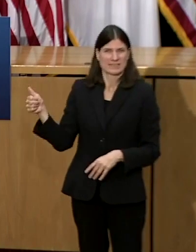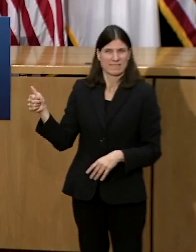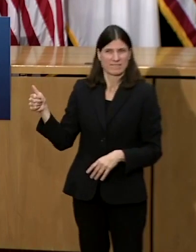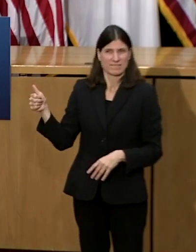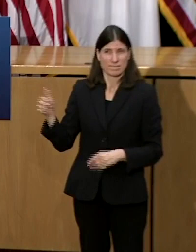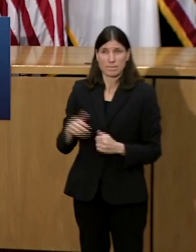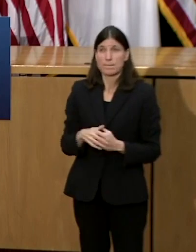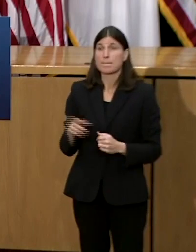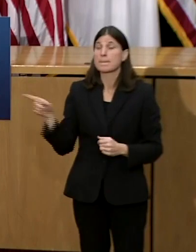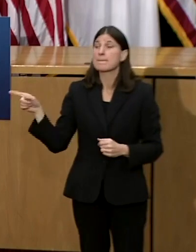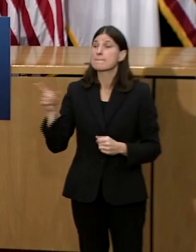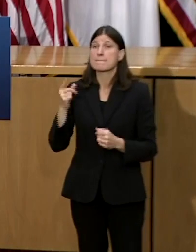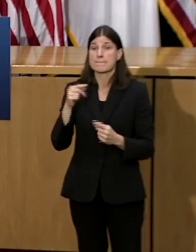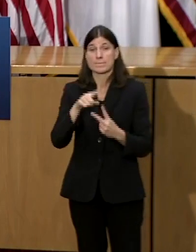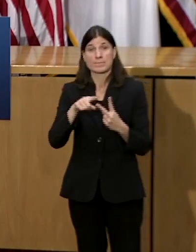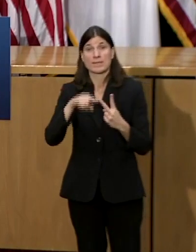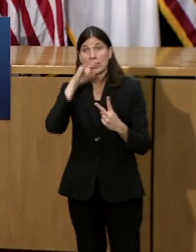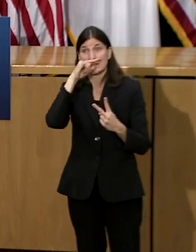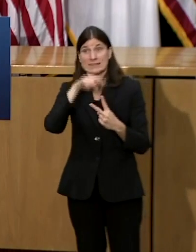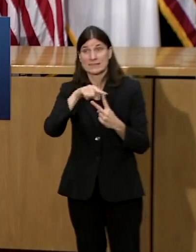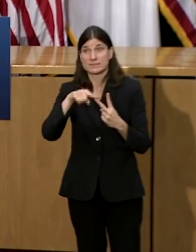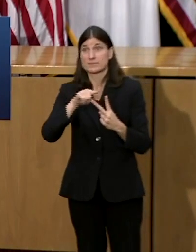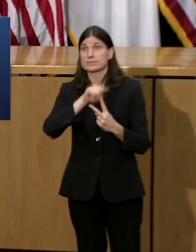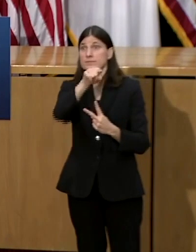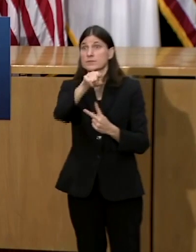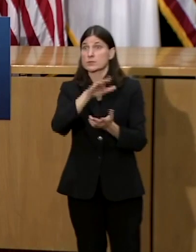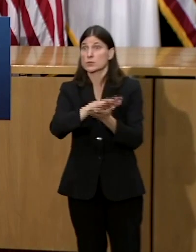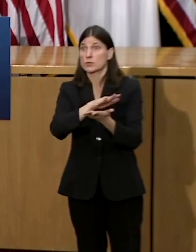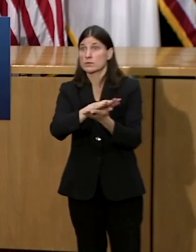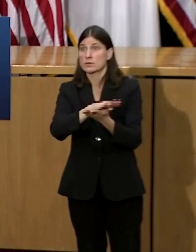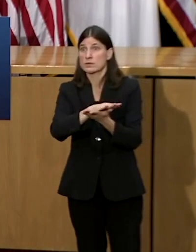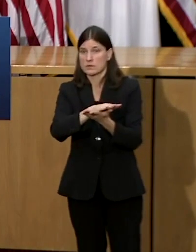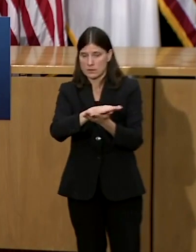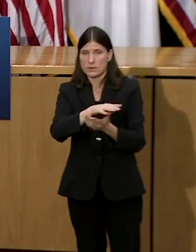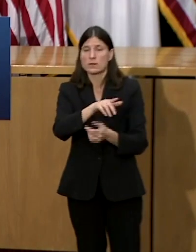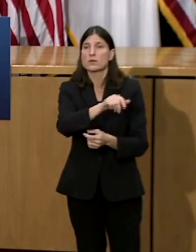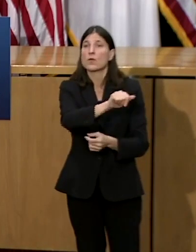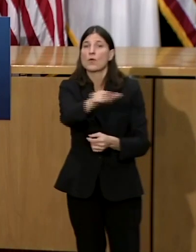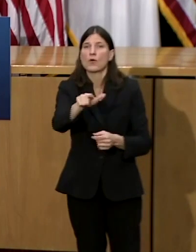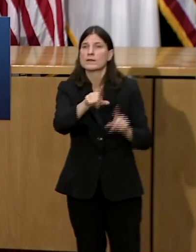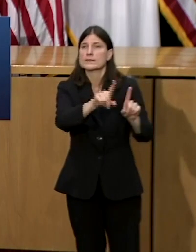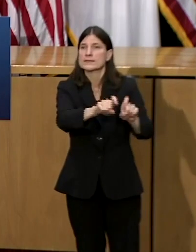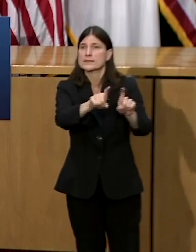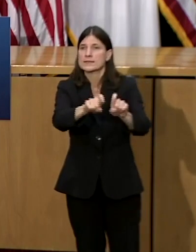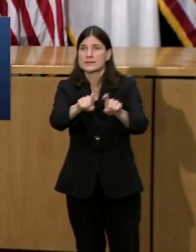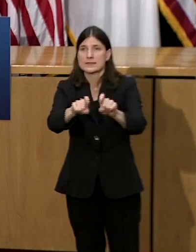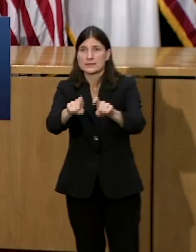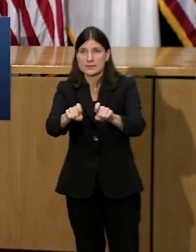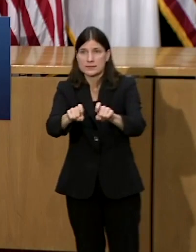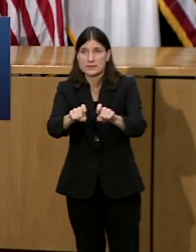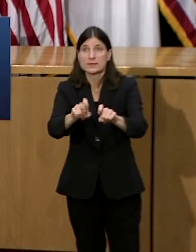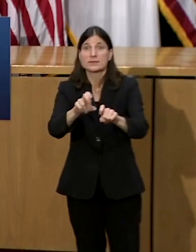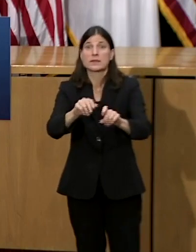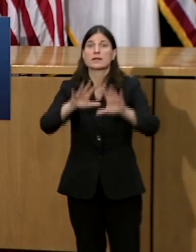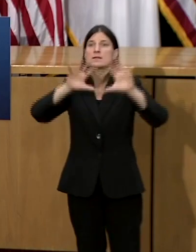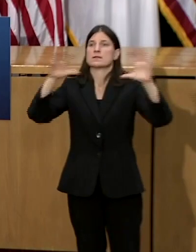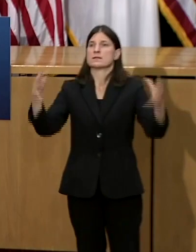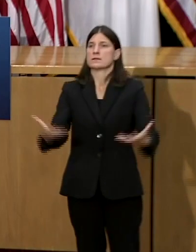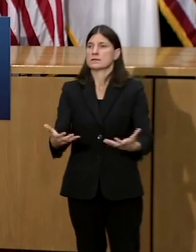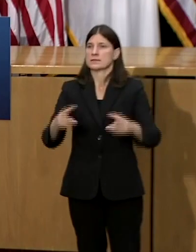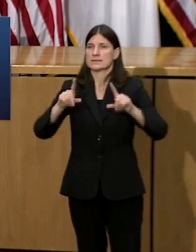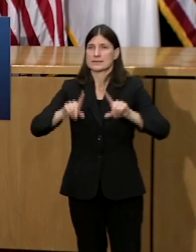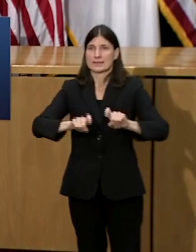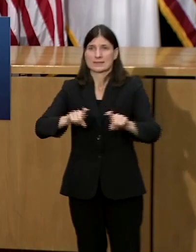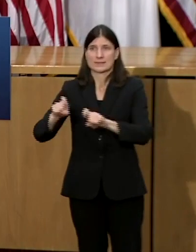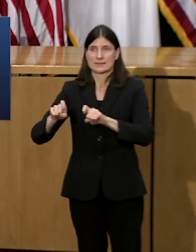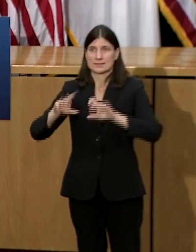testing, started doing pool testing, and it's been very positive. But I think that that's part of a full testing array, and the more we do,